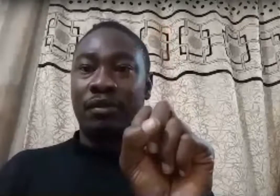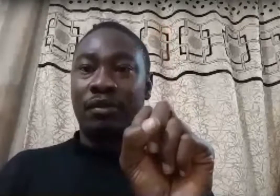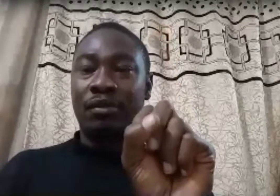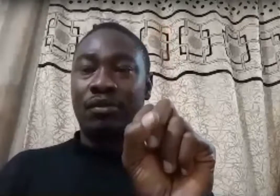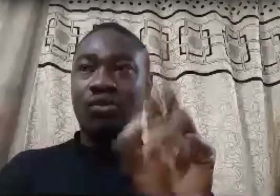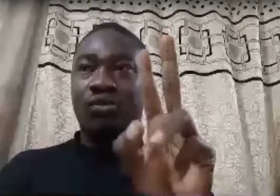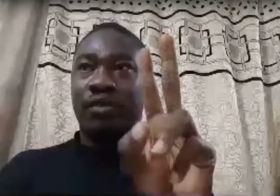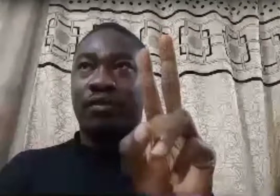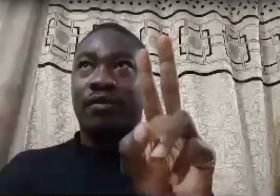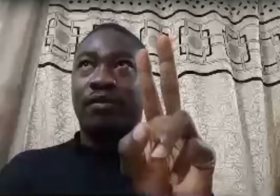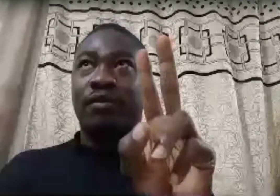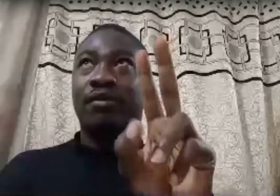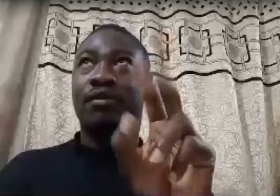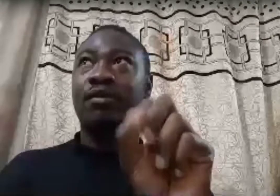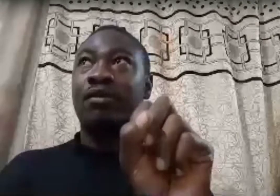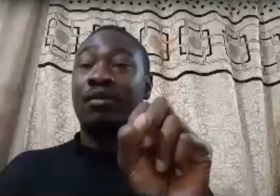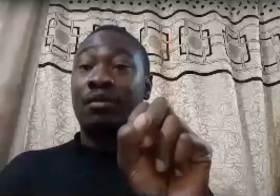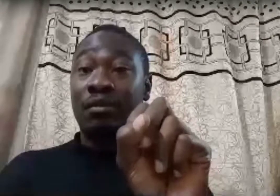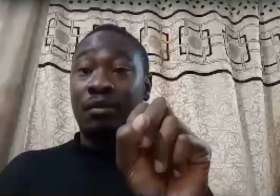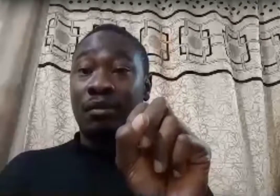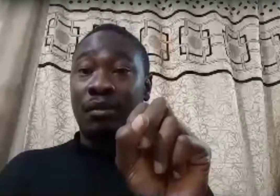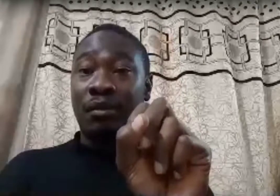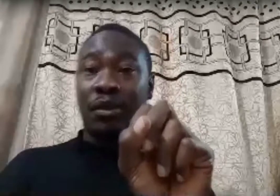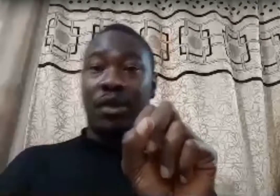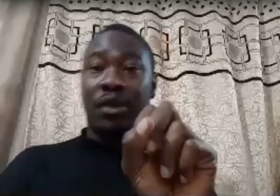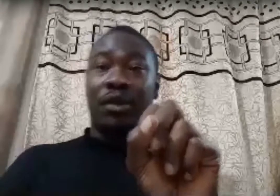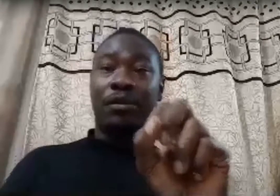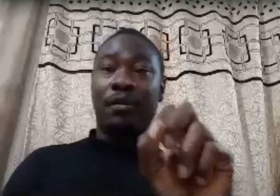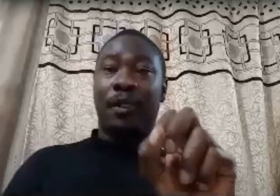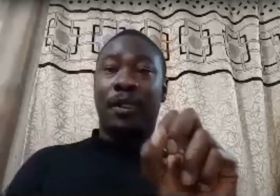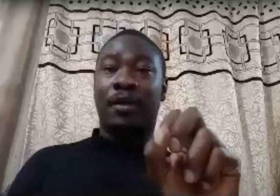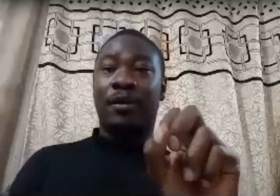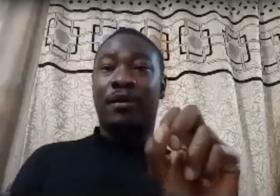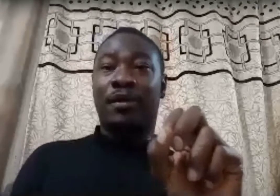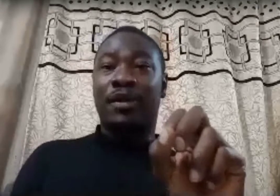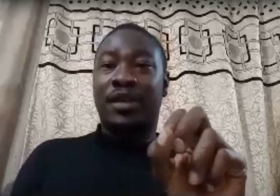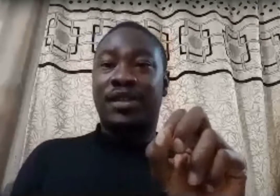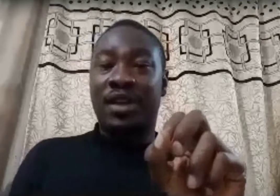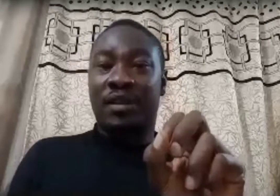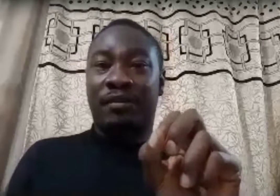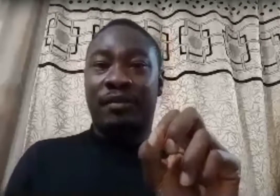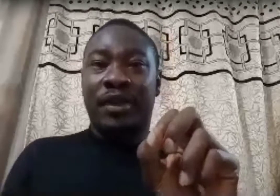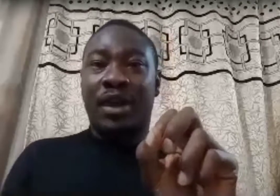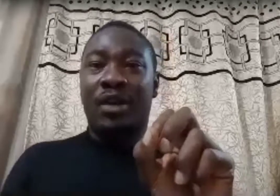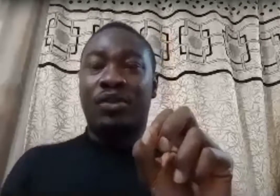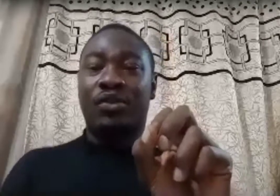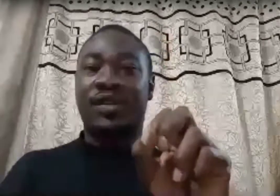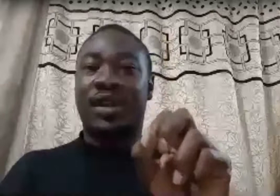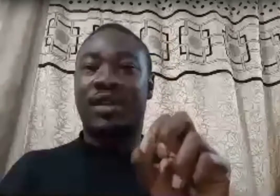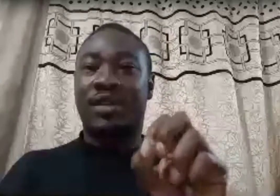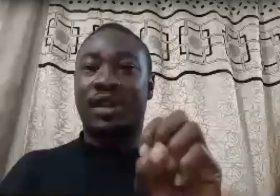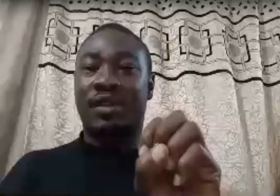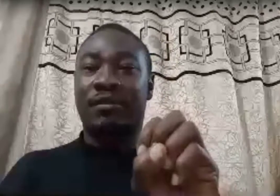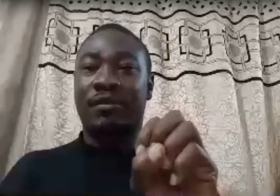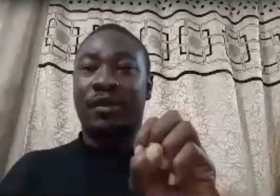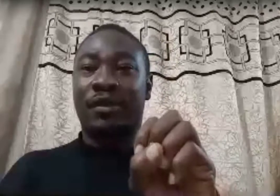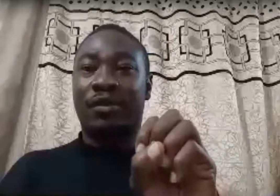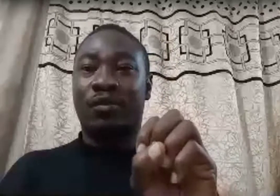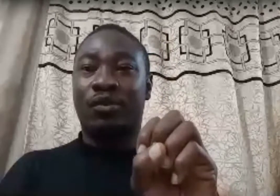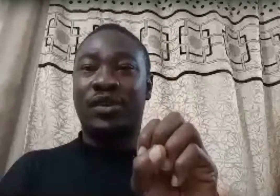12. Okay. 13. How do you sign 13? Would you sign it this way? Since 3